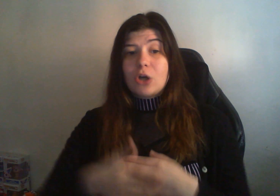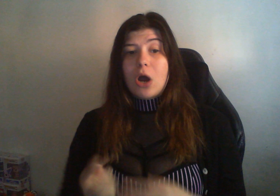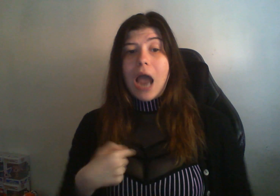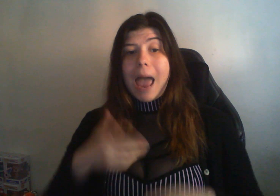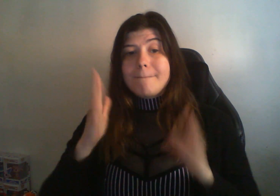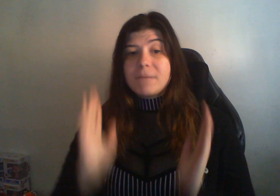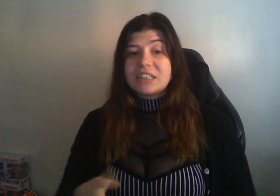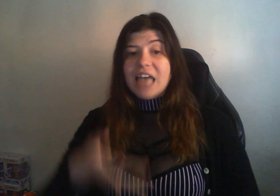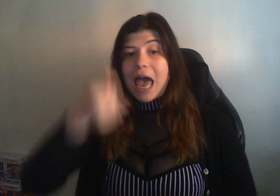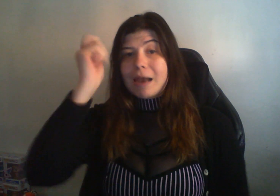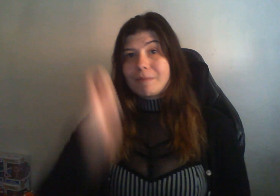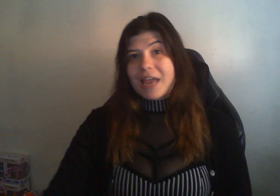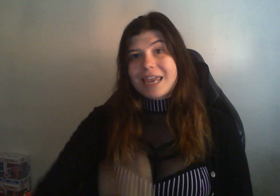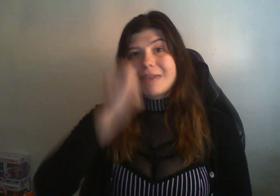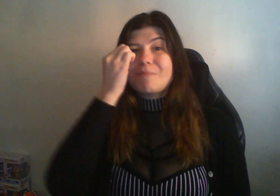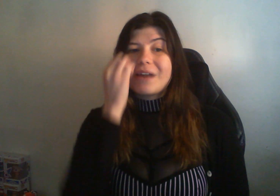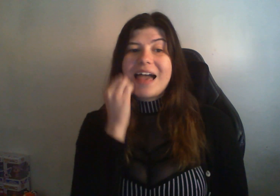I must hide in blue.